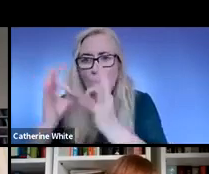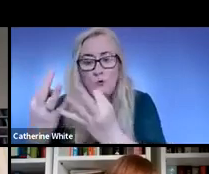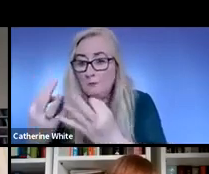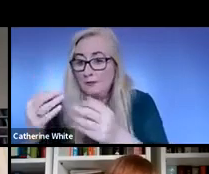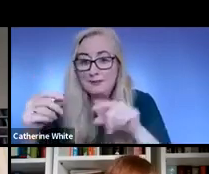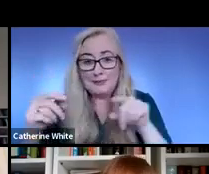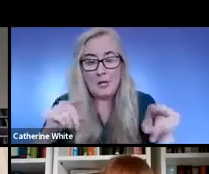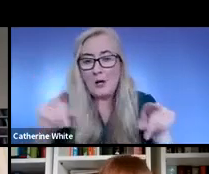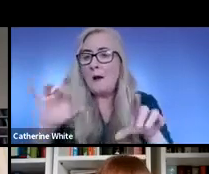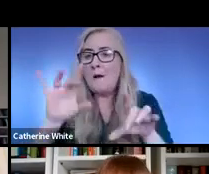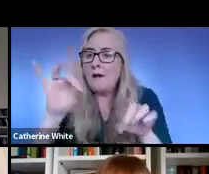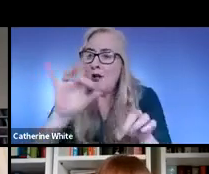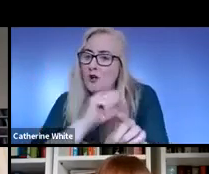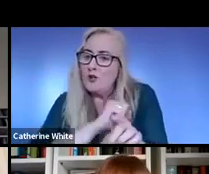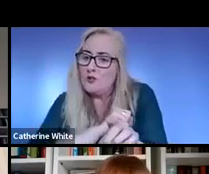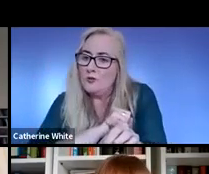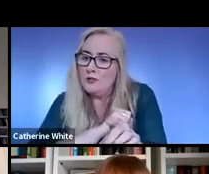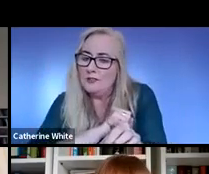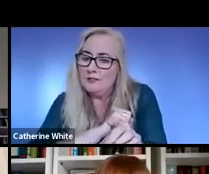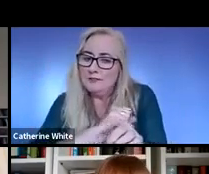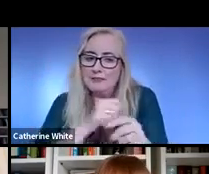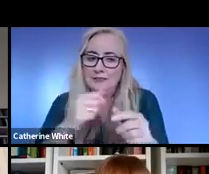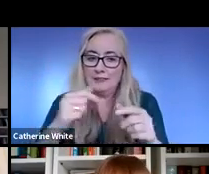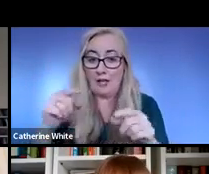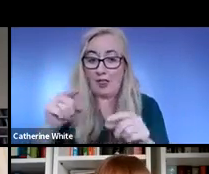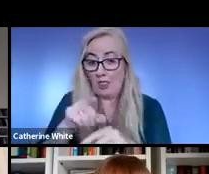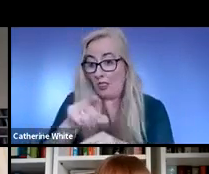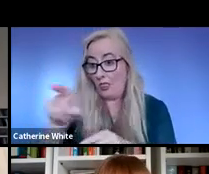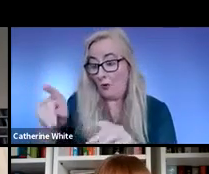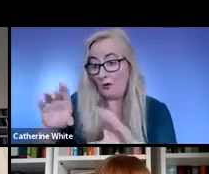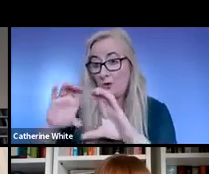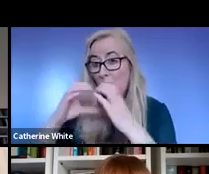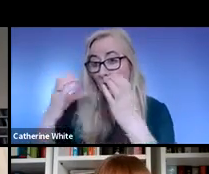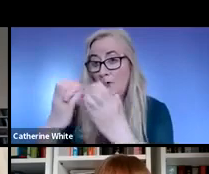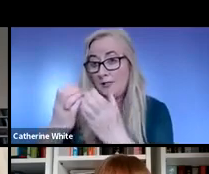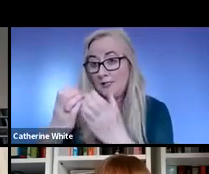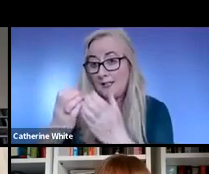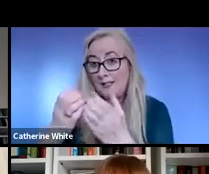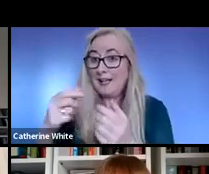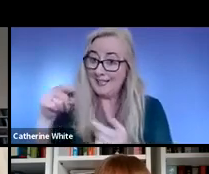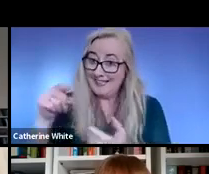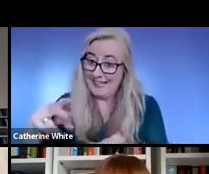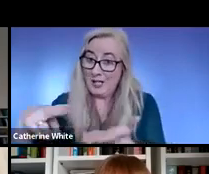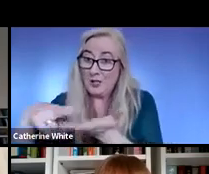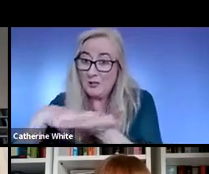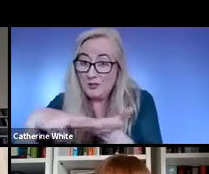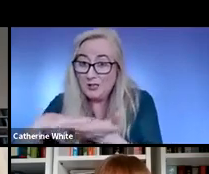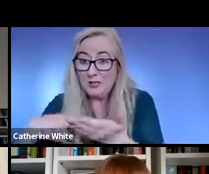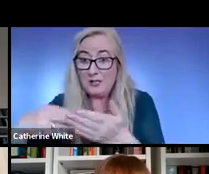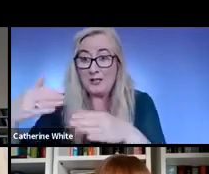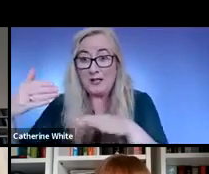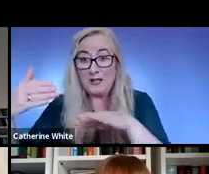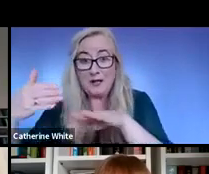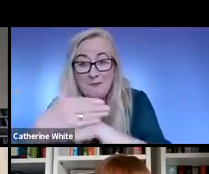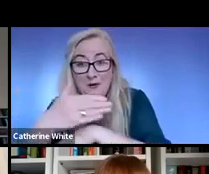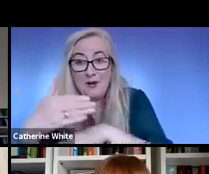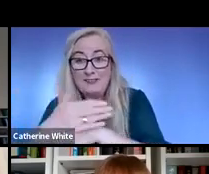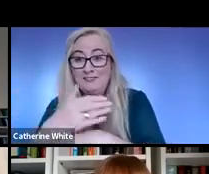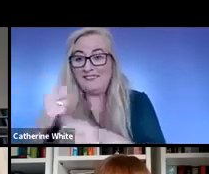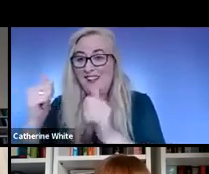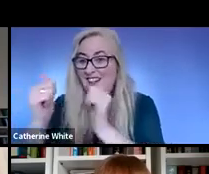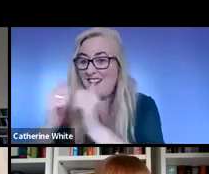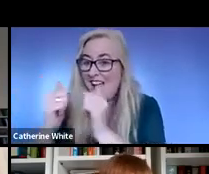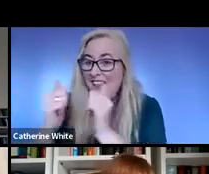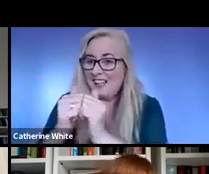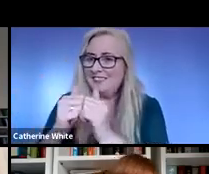taking an insight into is the fact that these communities are consumers, creators, employees, and colleagues too. So just to give you a